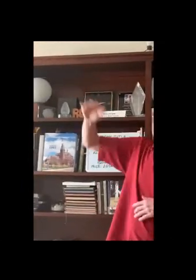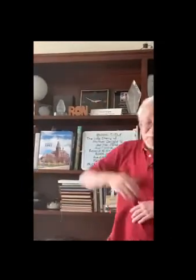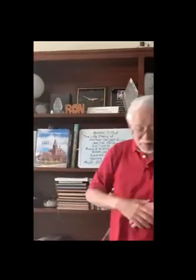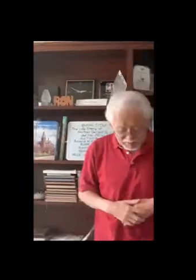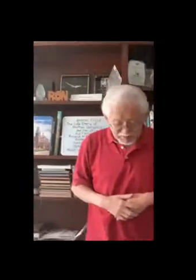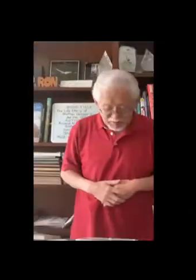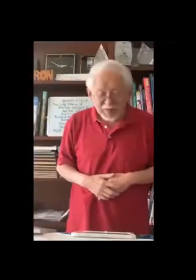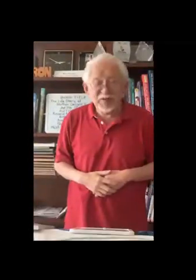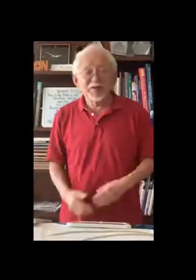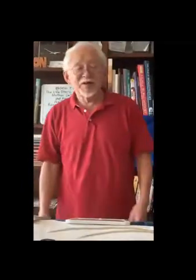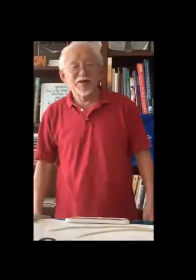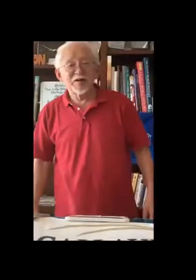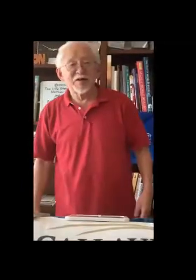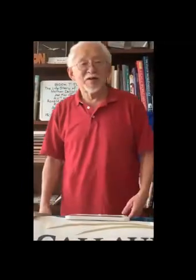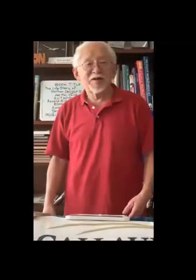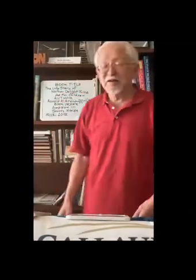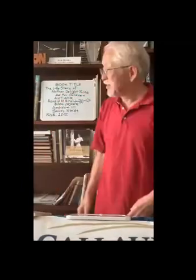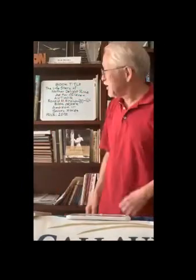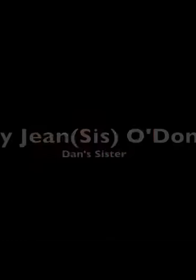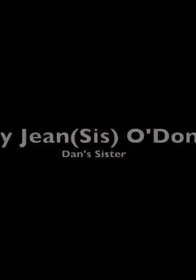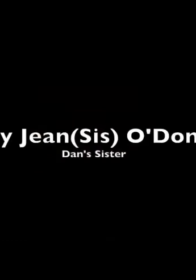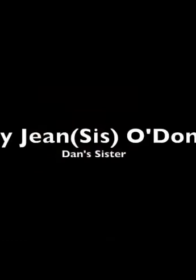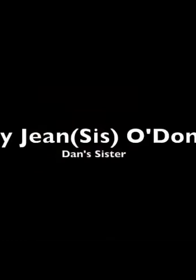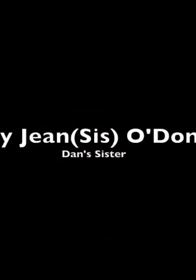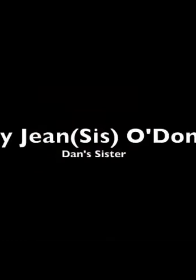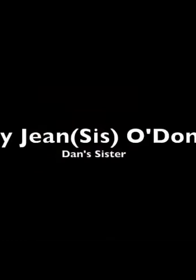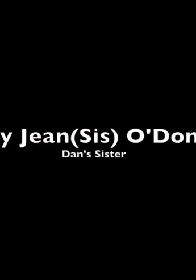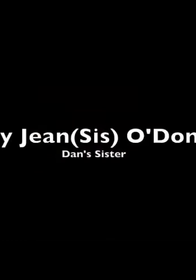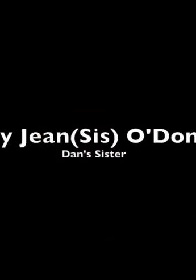Bless you on your trail, your journey.